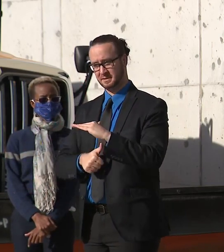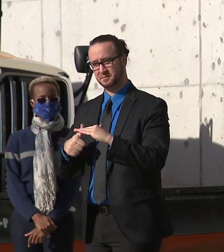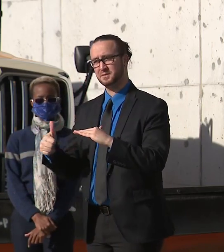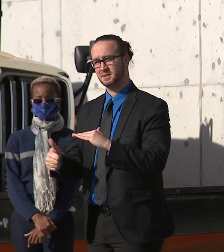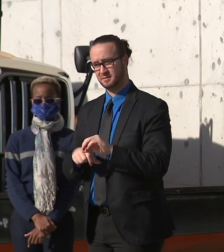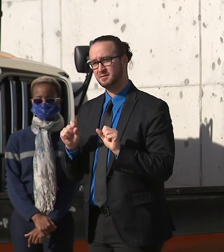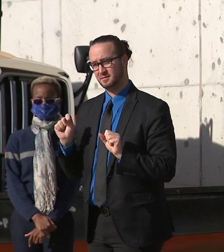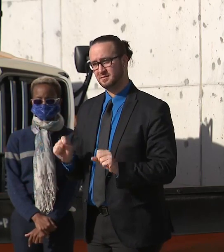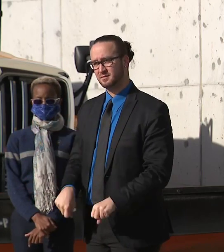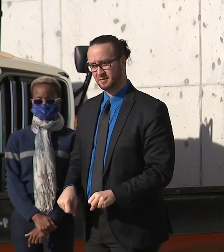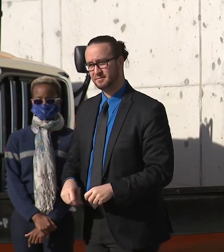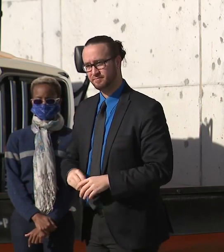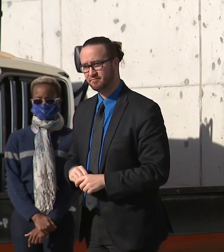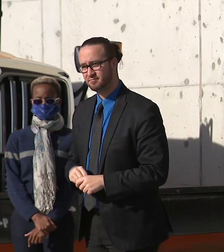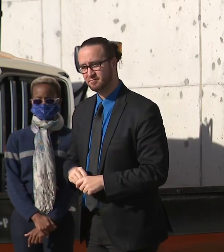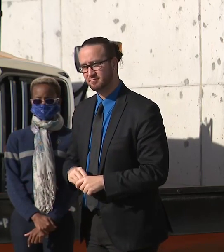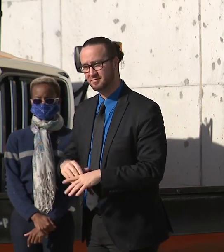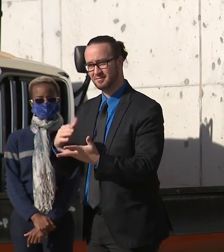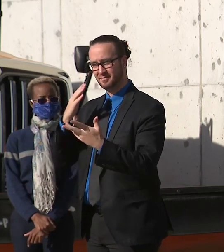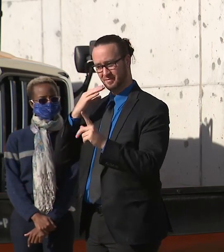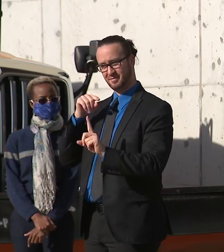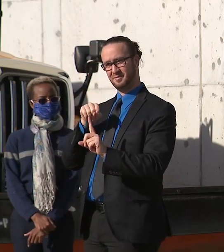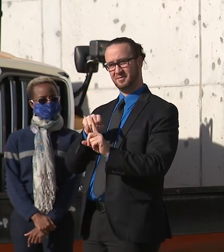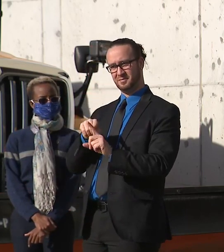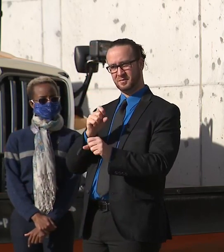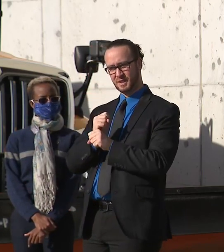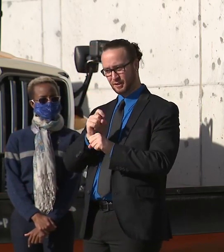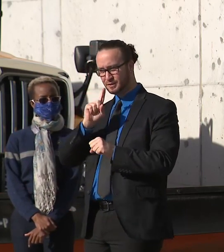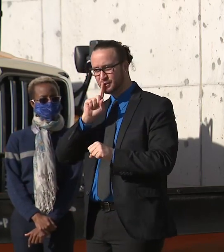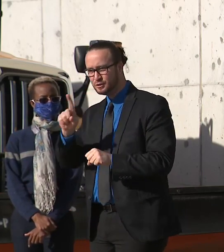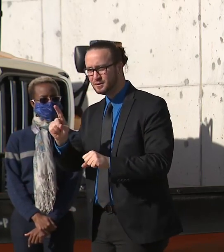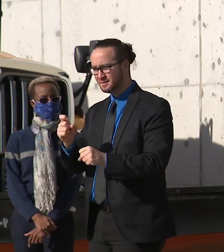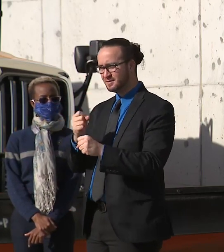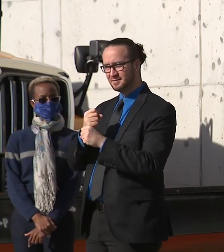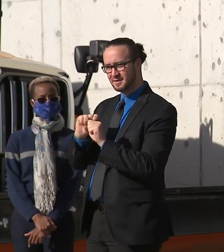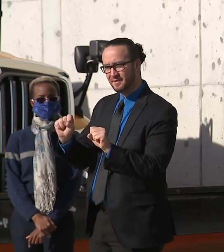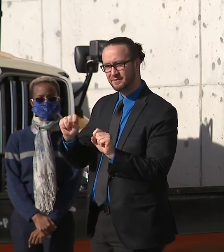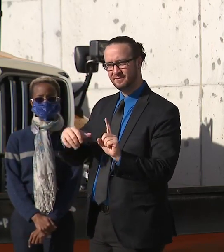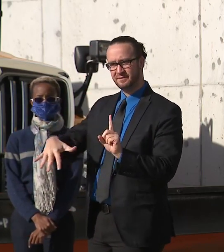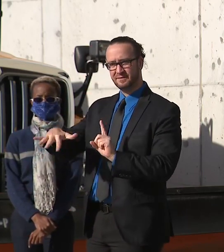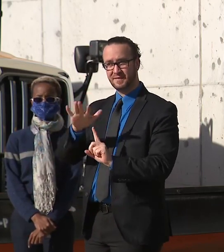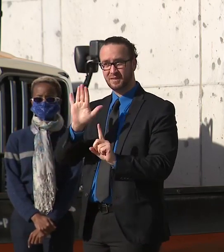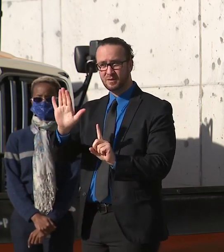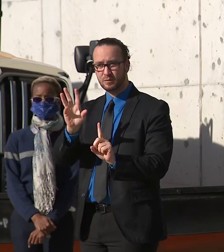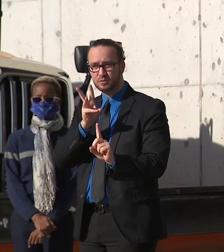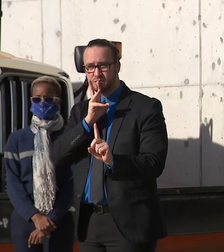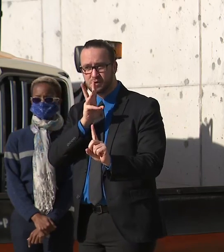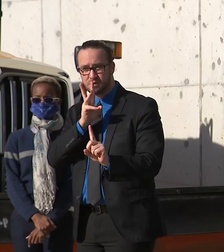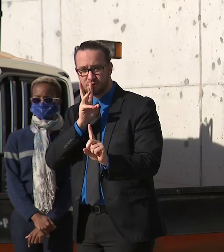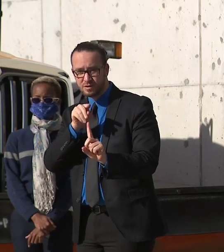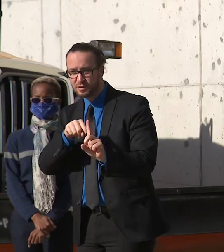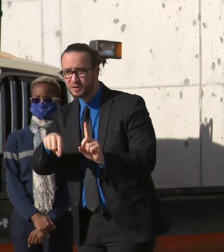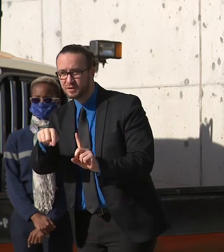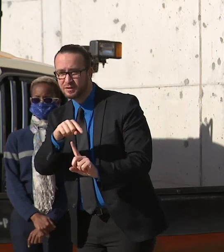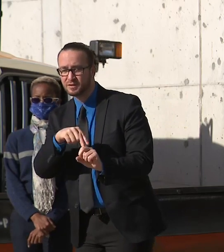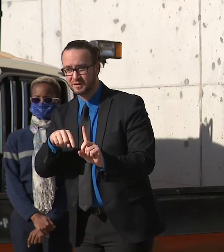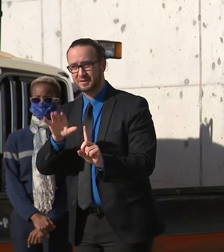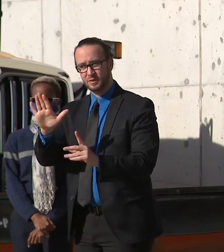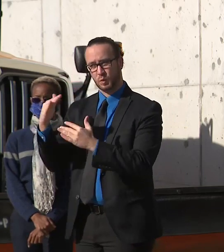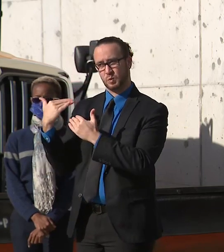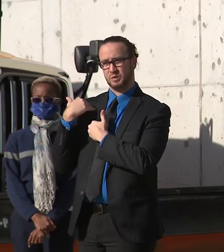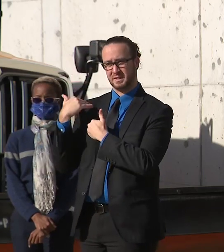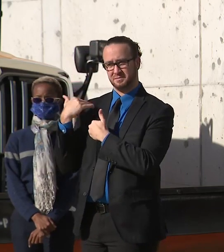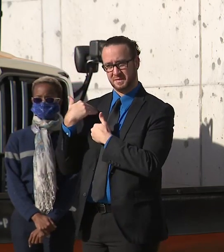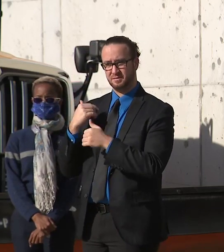meter vault. Repairs on your property are your responsibility. In the event of severe weather, you can keep up